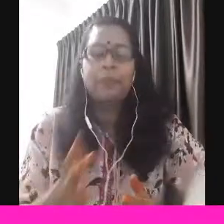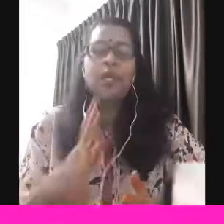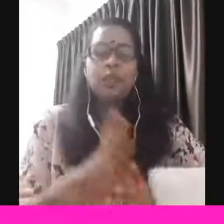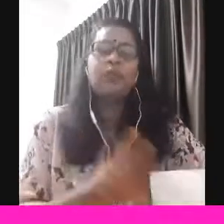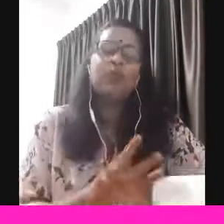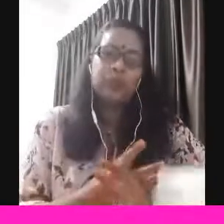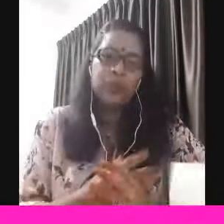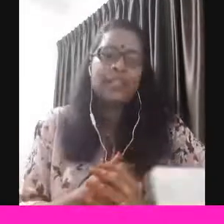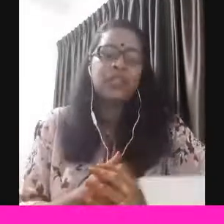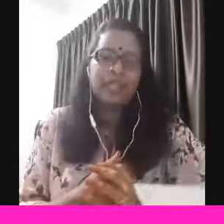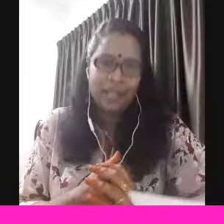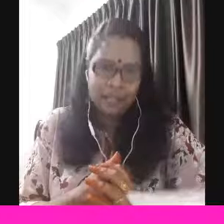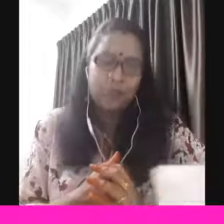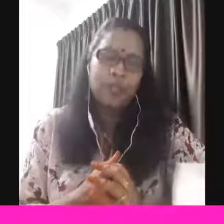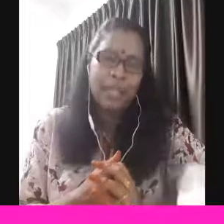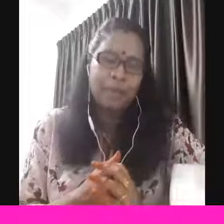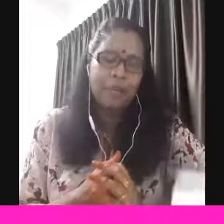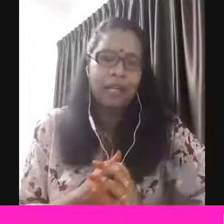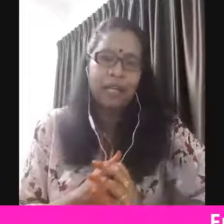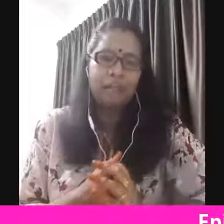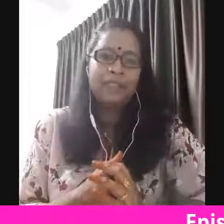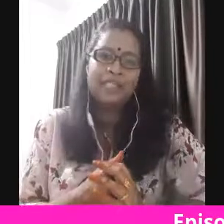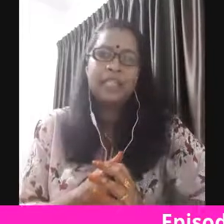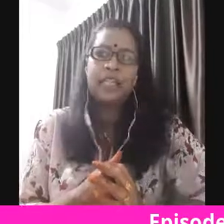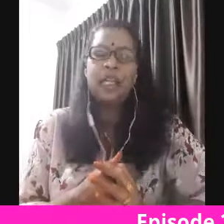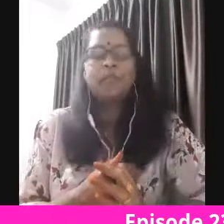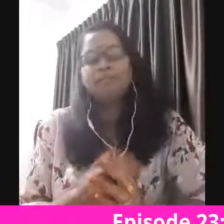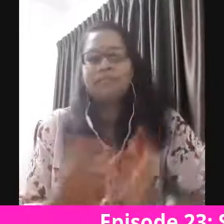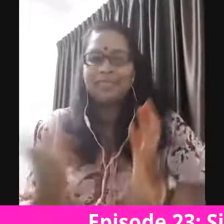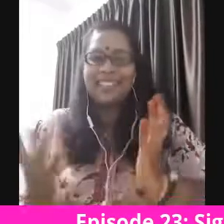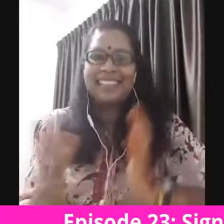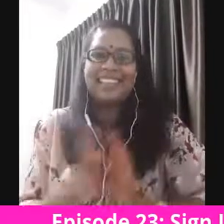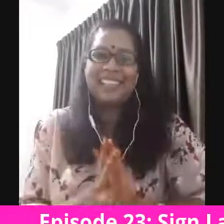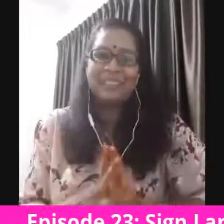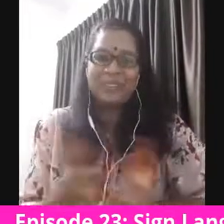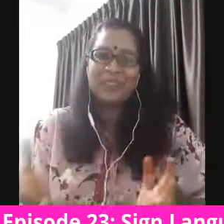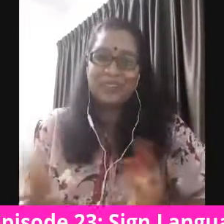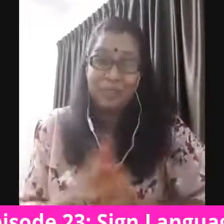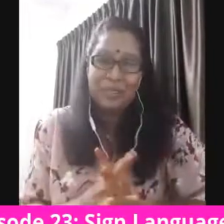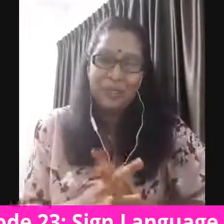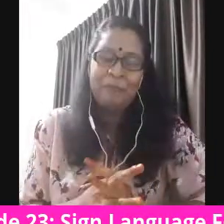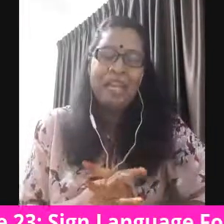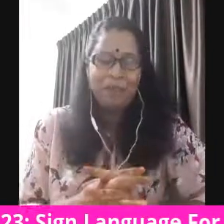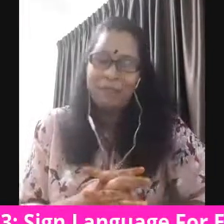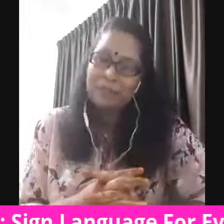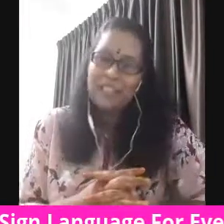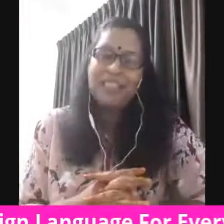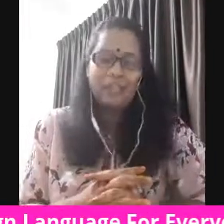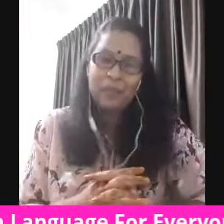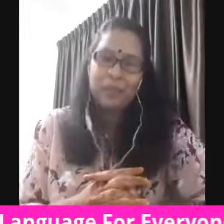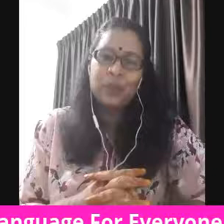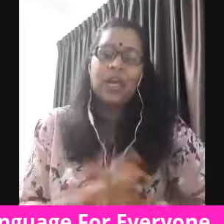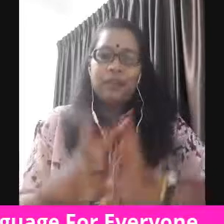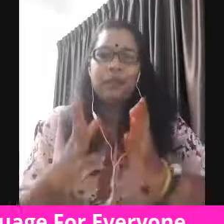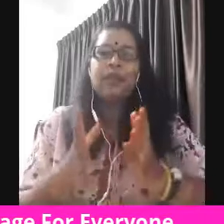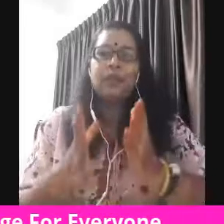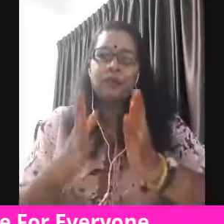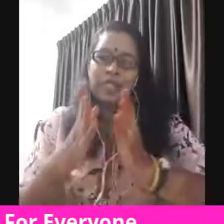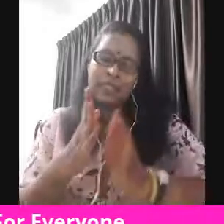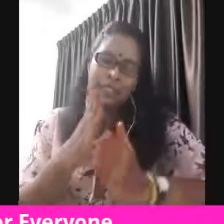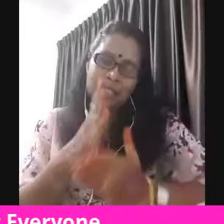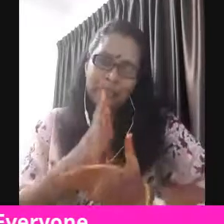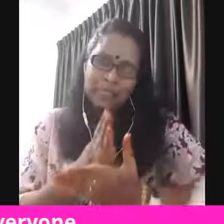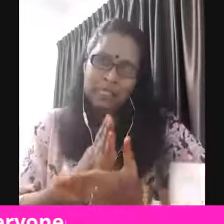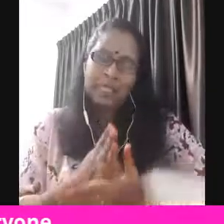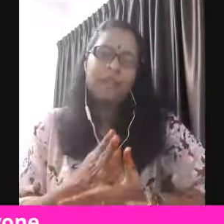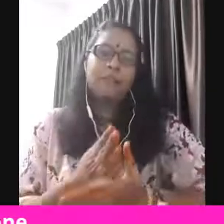teach them. So we will do extra classes for them, but this year nothing like that because of MCO. Previously we want to